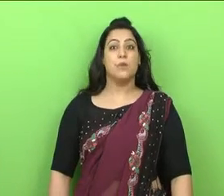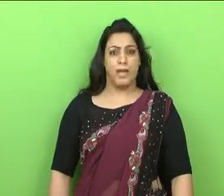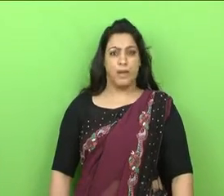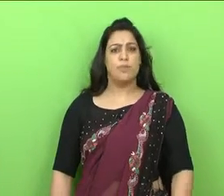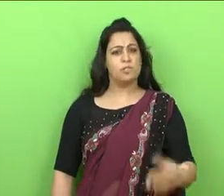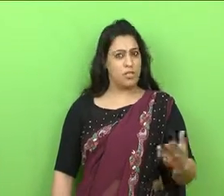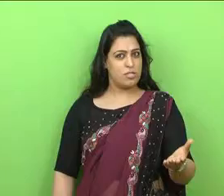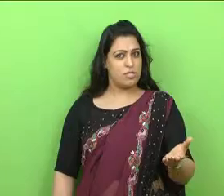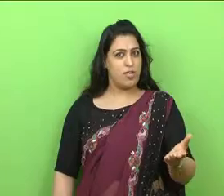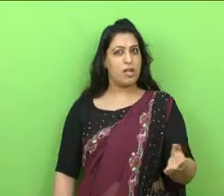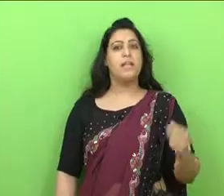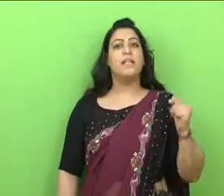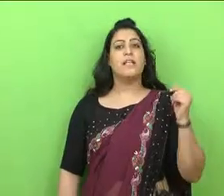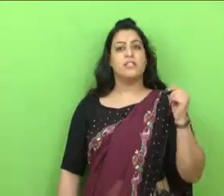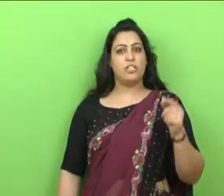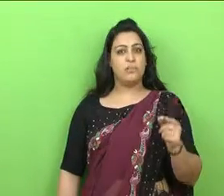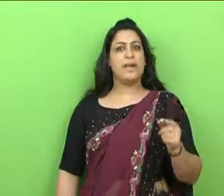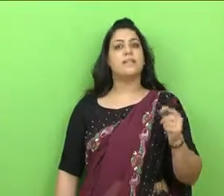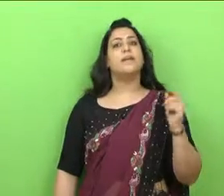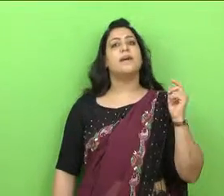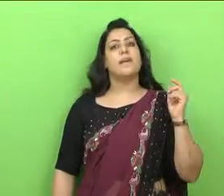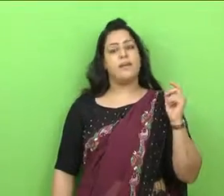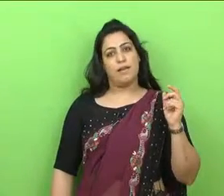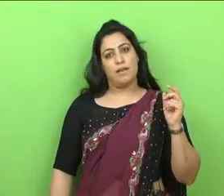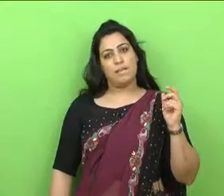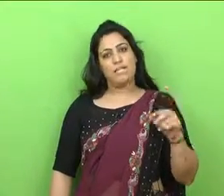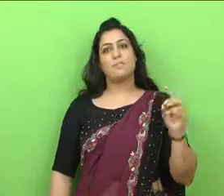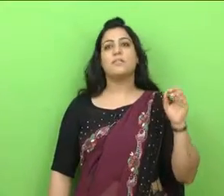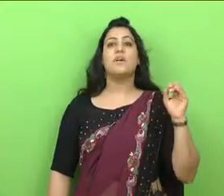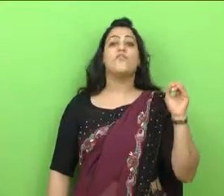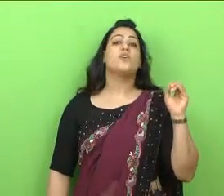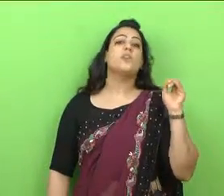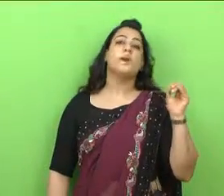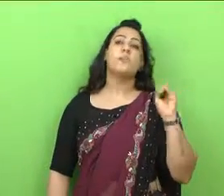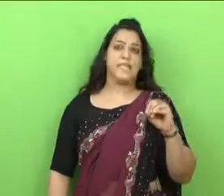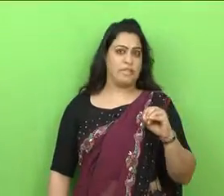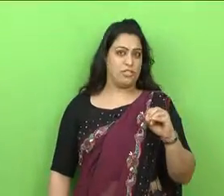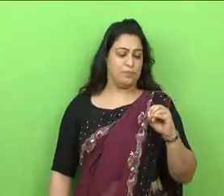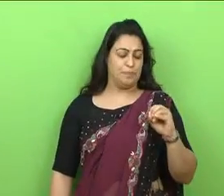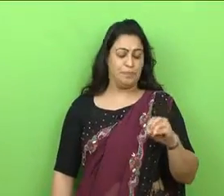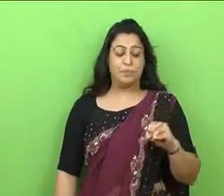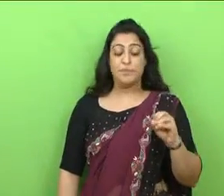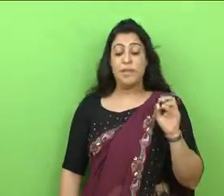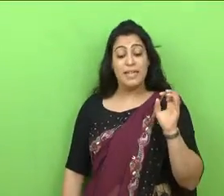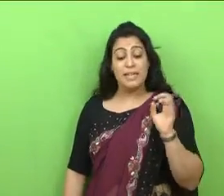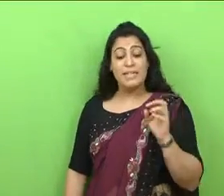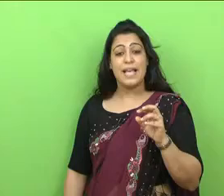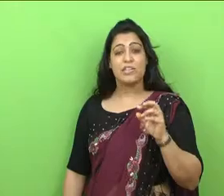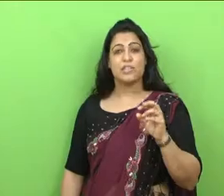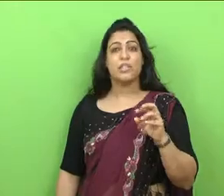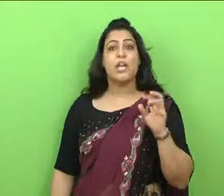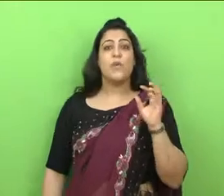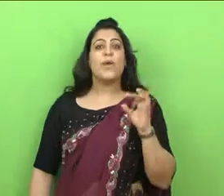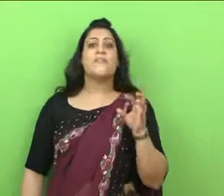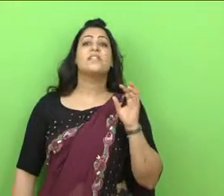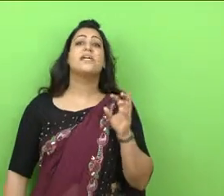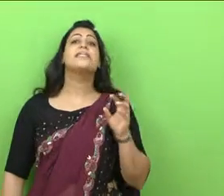AWA, which is also called the GMAT assessment for the verbal section. In this section, we have a